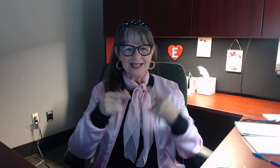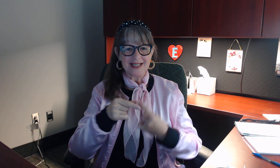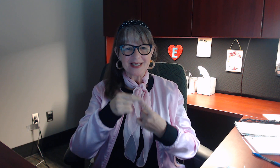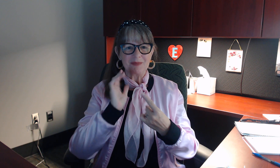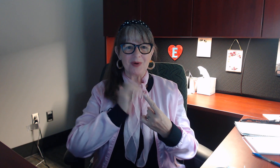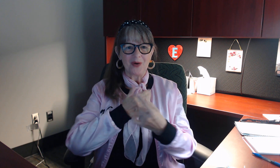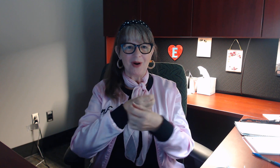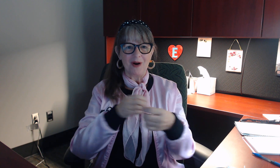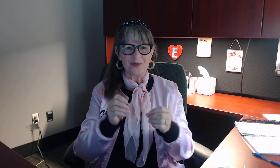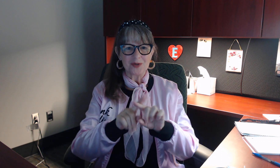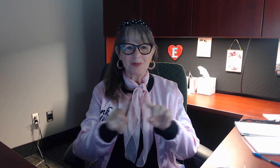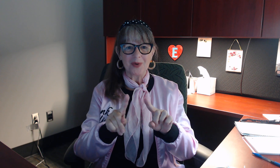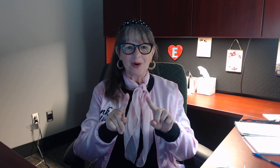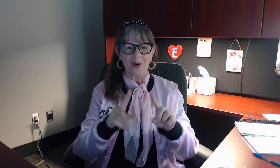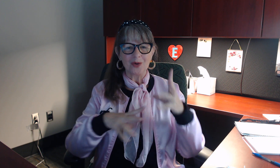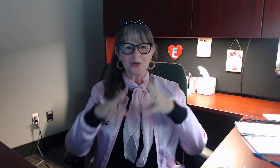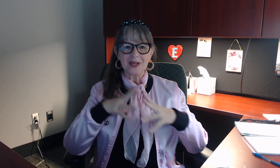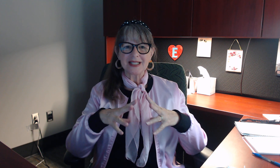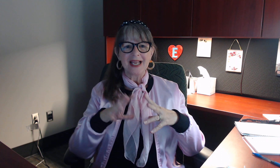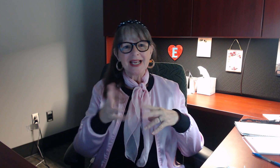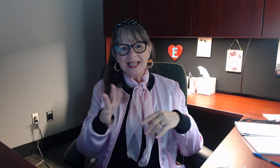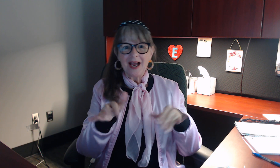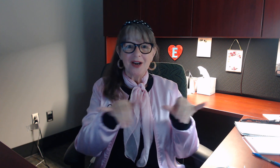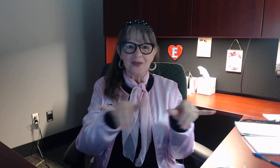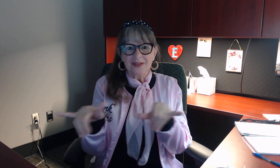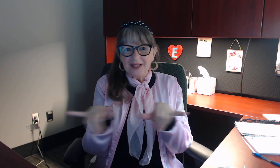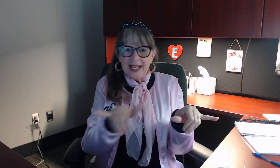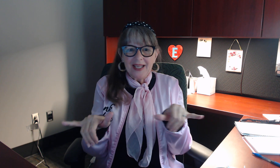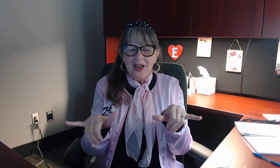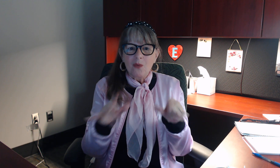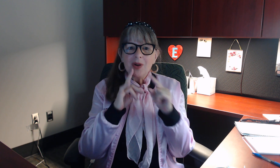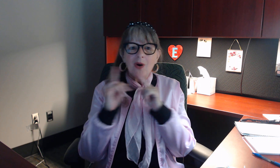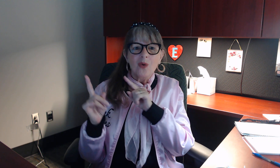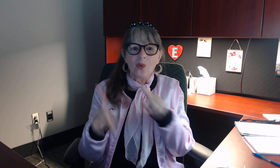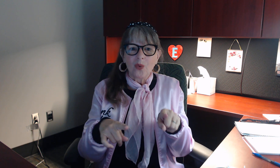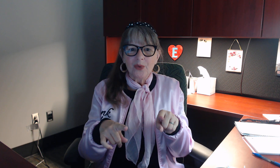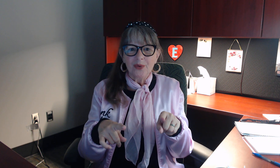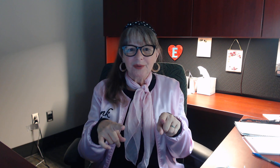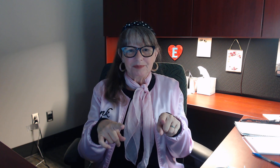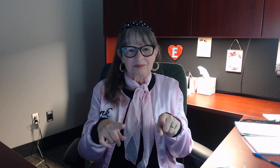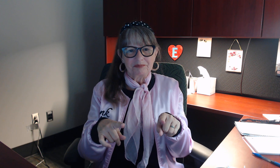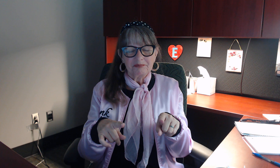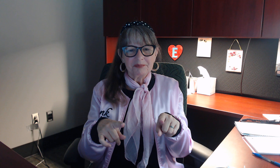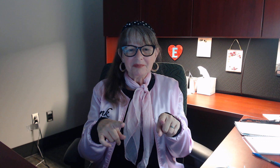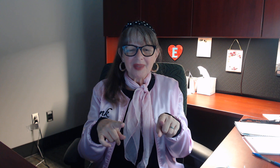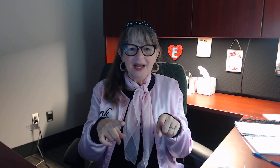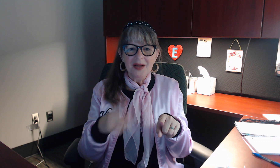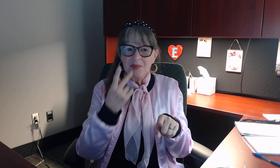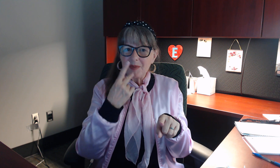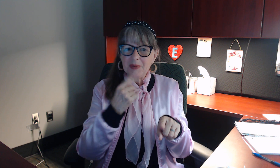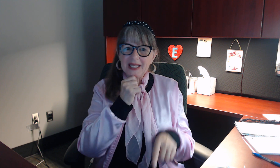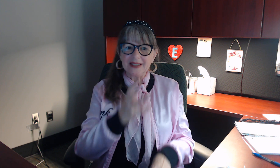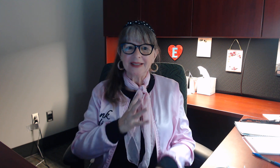except our office, but we are all dressed kind of alike. We all ordered the pink